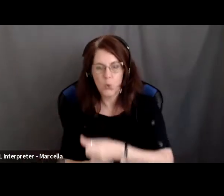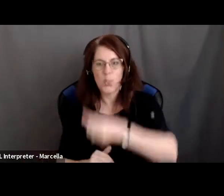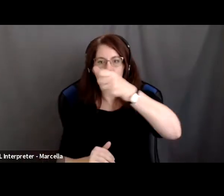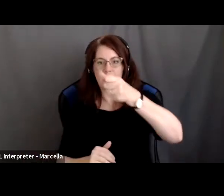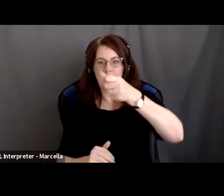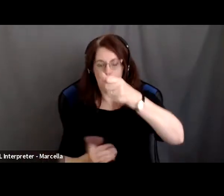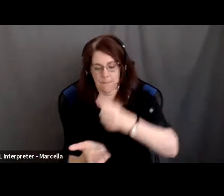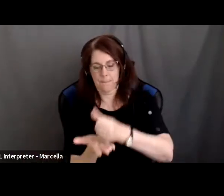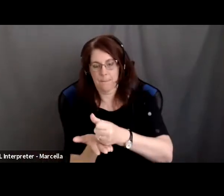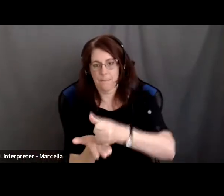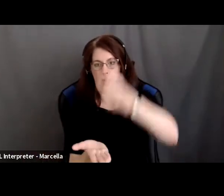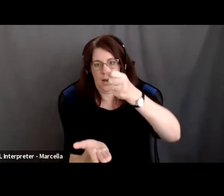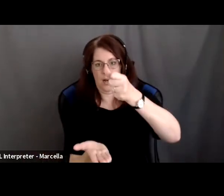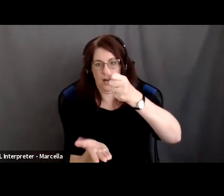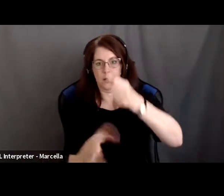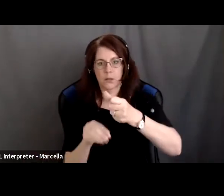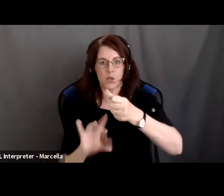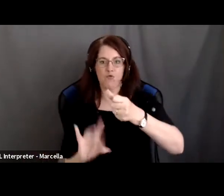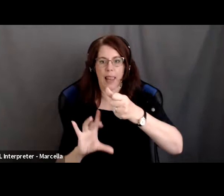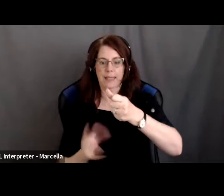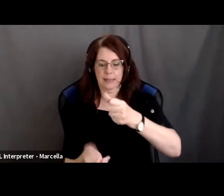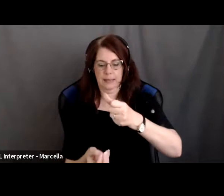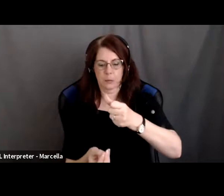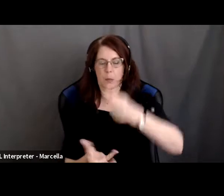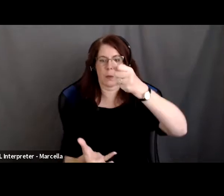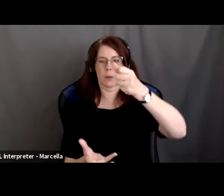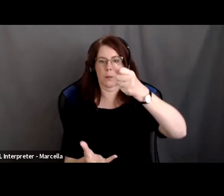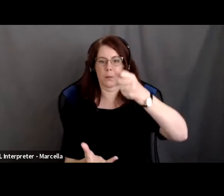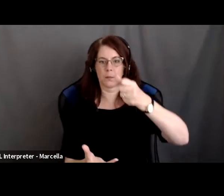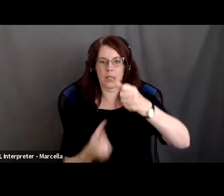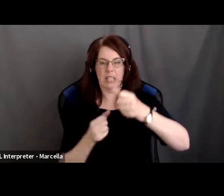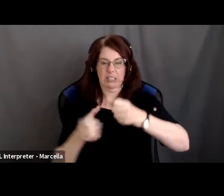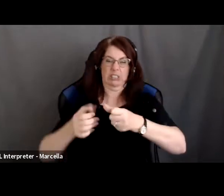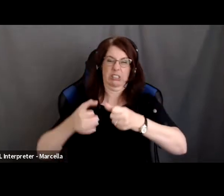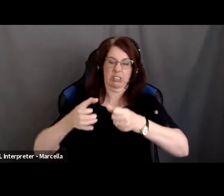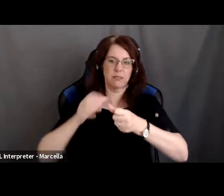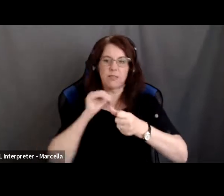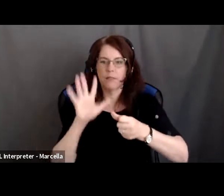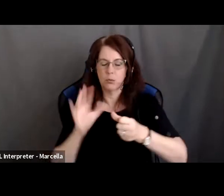directly, straight up, it releases that suction. It doesn't create any kind of